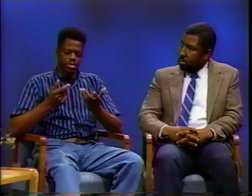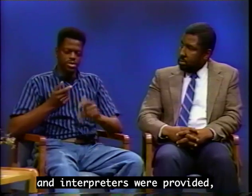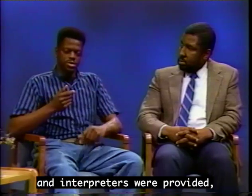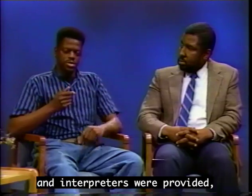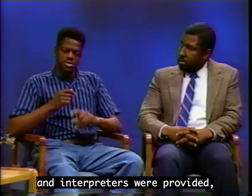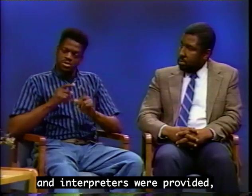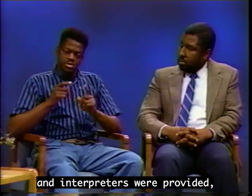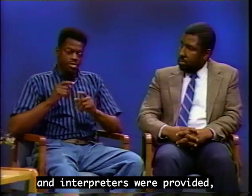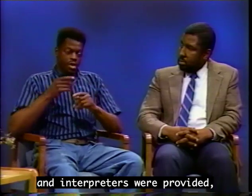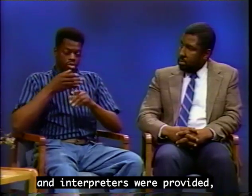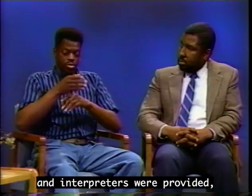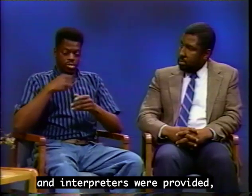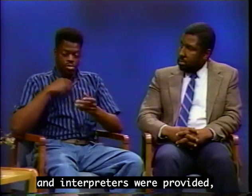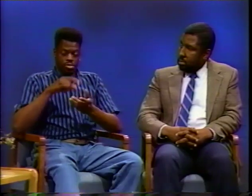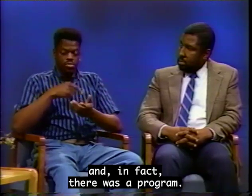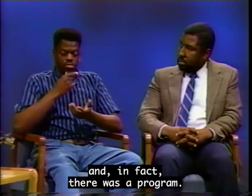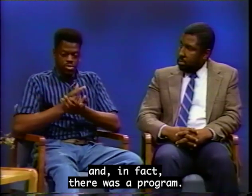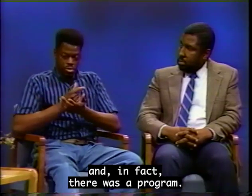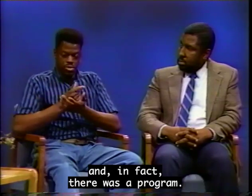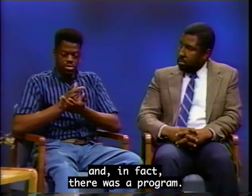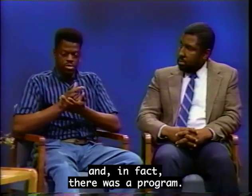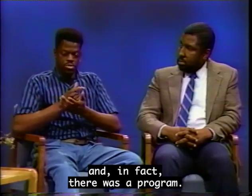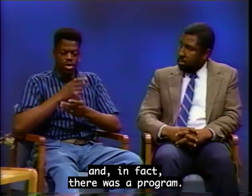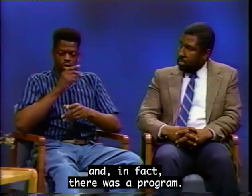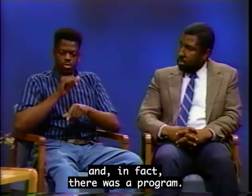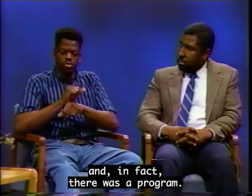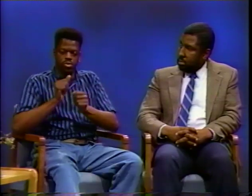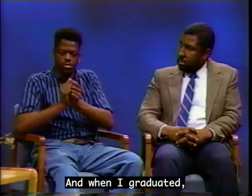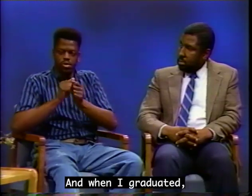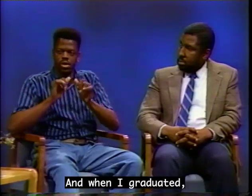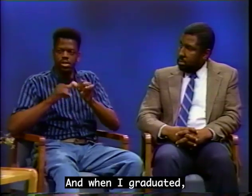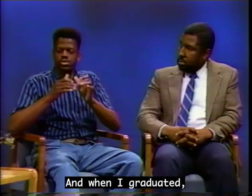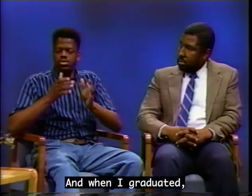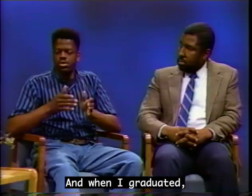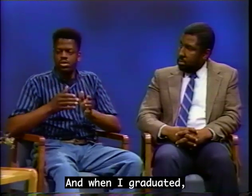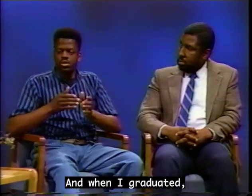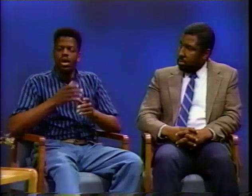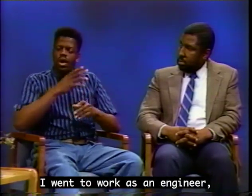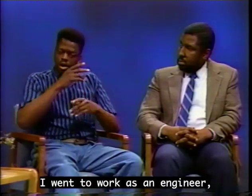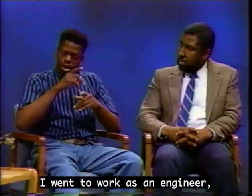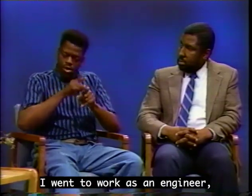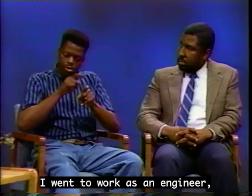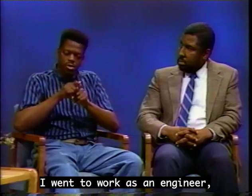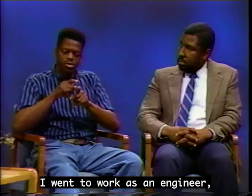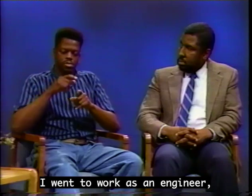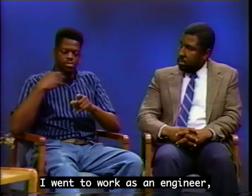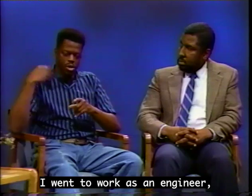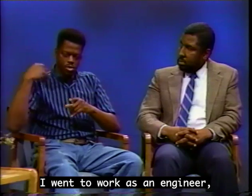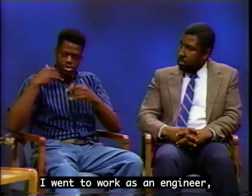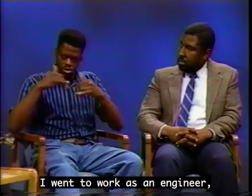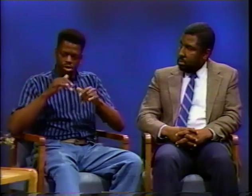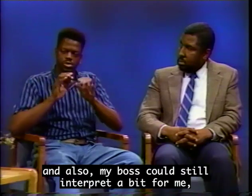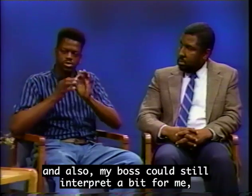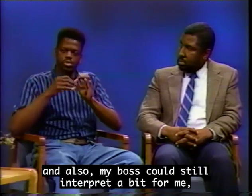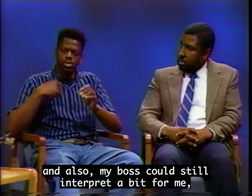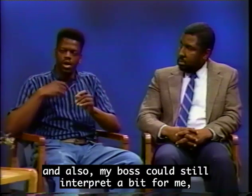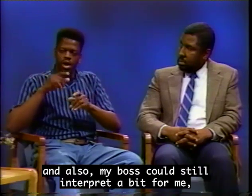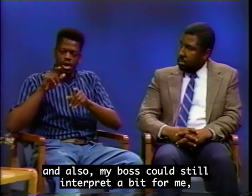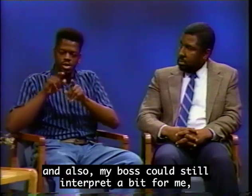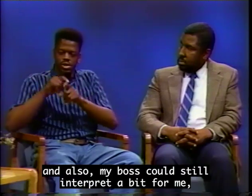and interpreters were provided. And in fact, there was a program. And when I graduated, I went to work as an engineer. And also, my boss